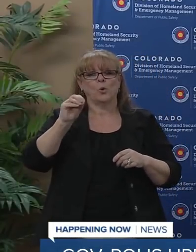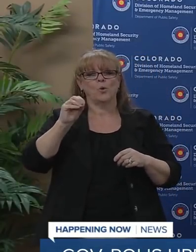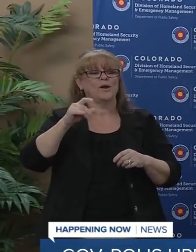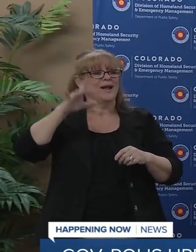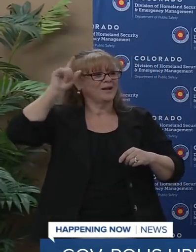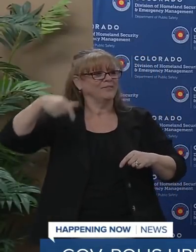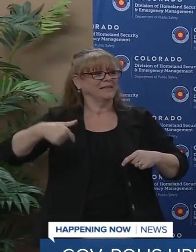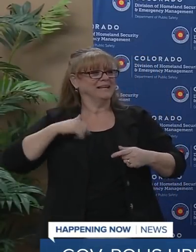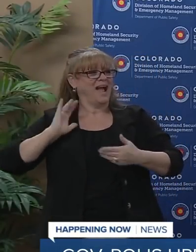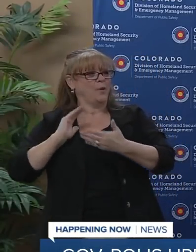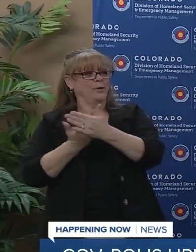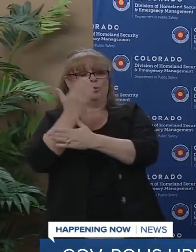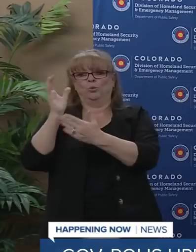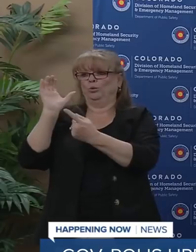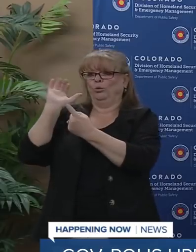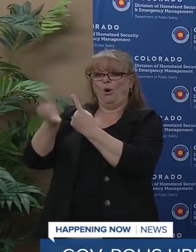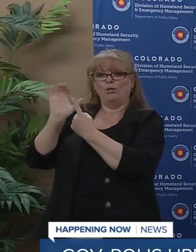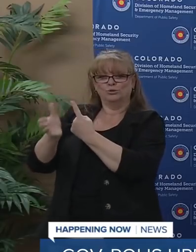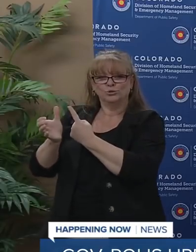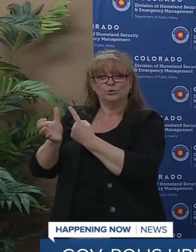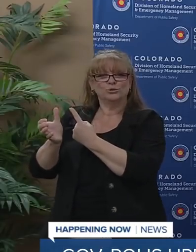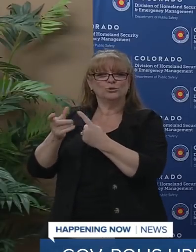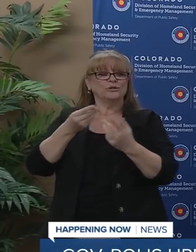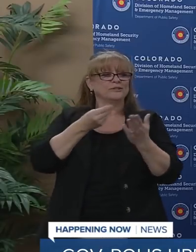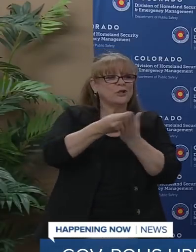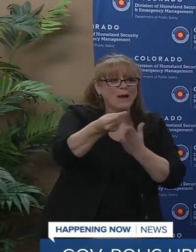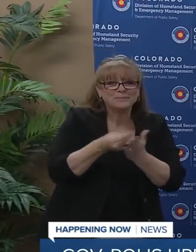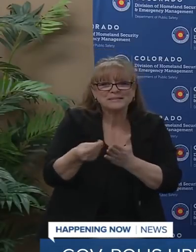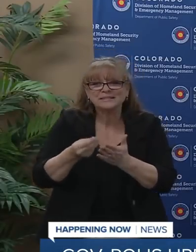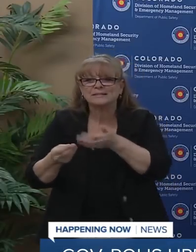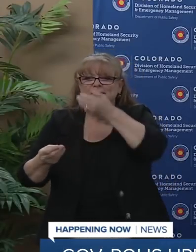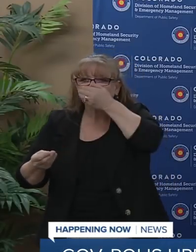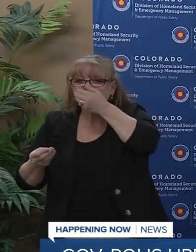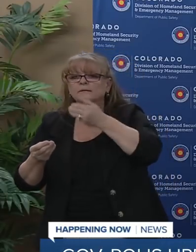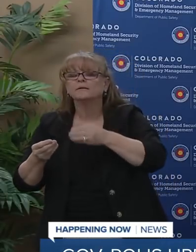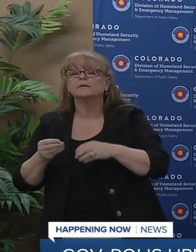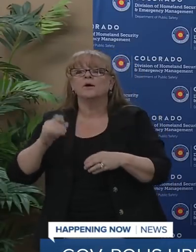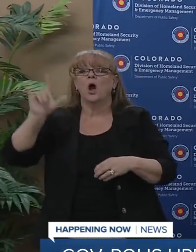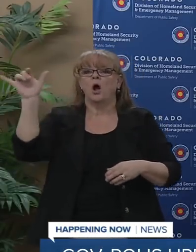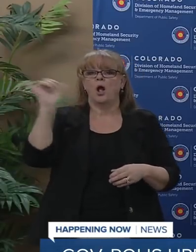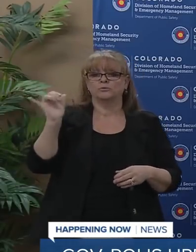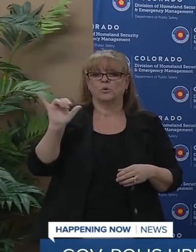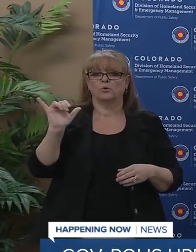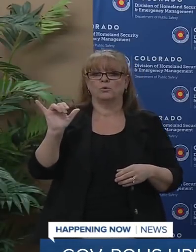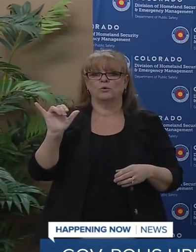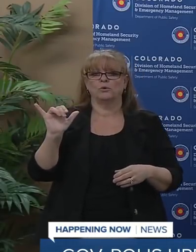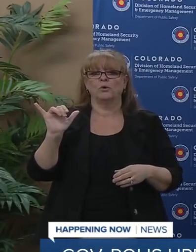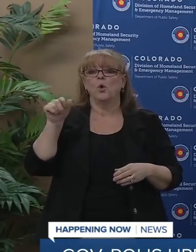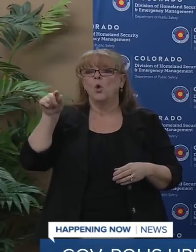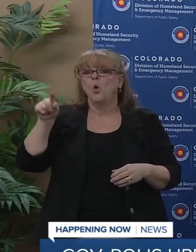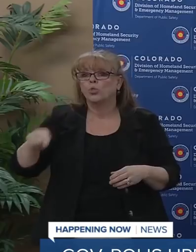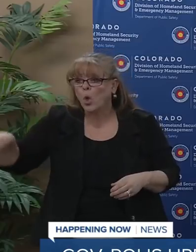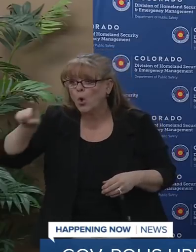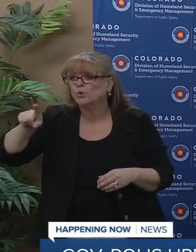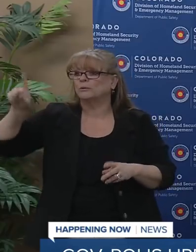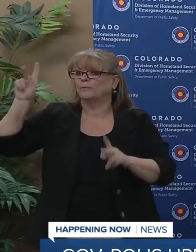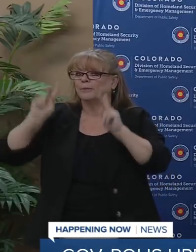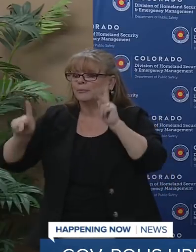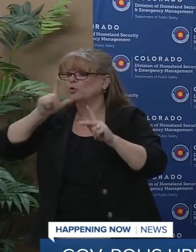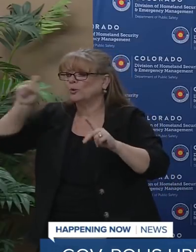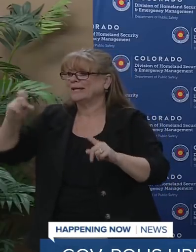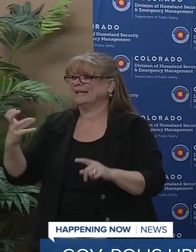out and about, as we get better masks to people that are in our front lines, if we get enough of the professional quality masks, we're going to get them out as far